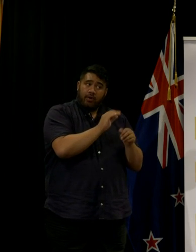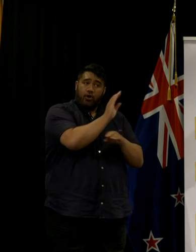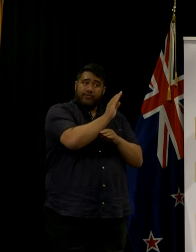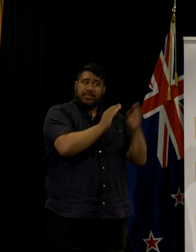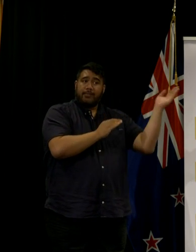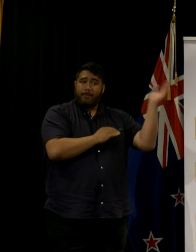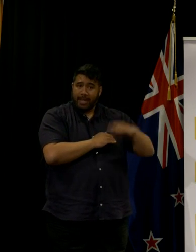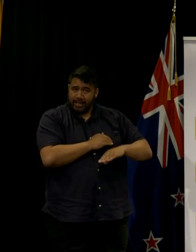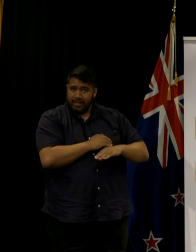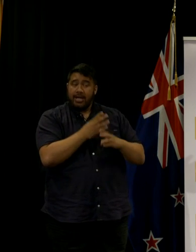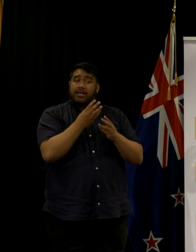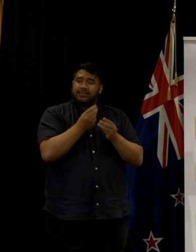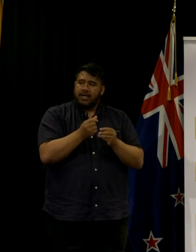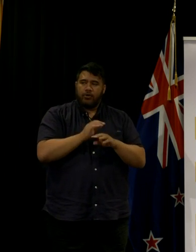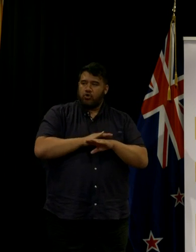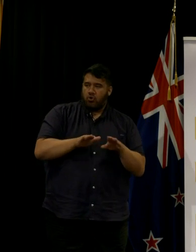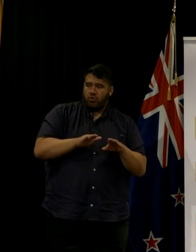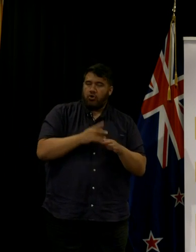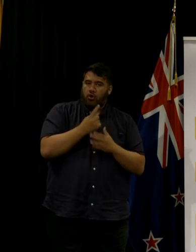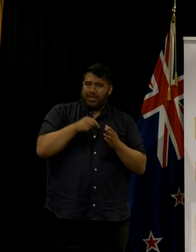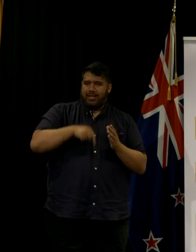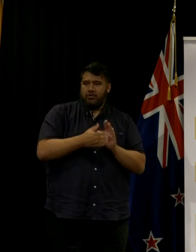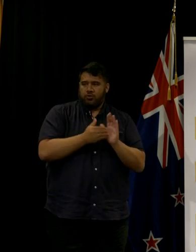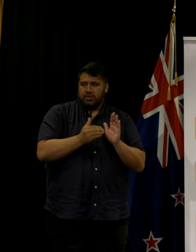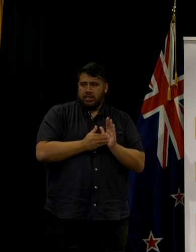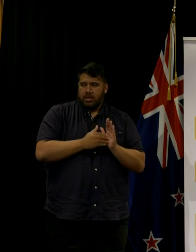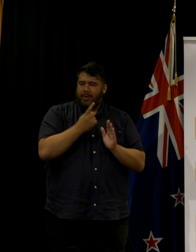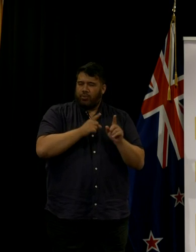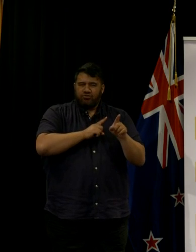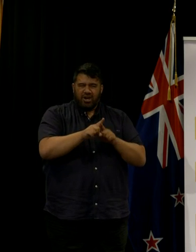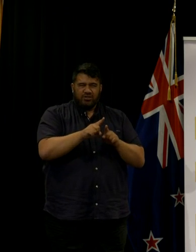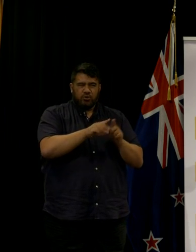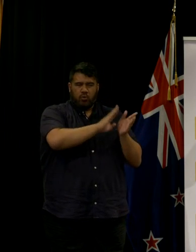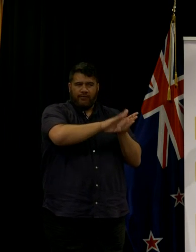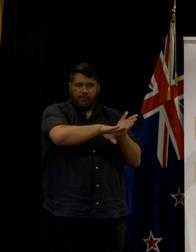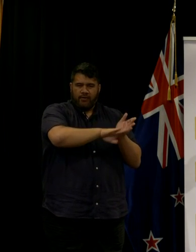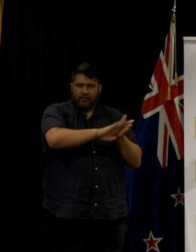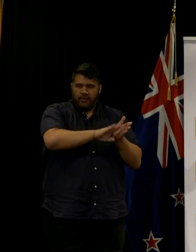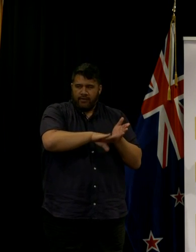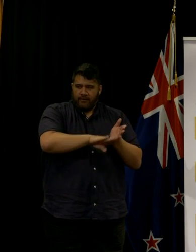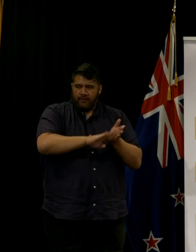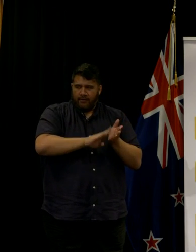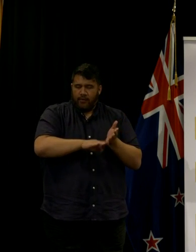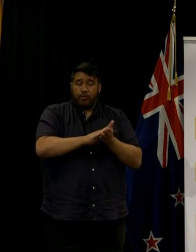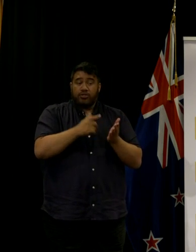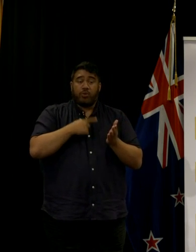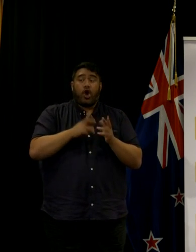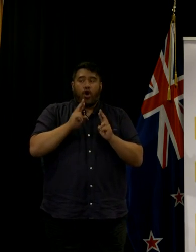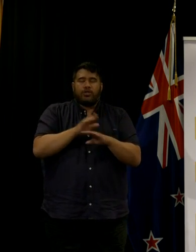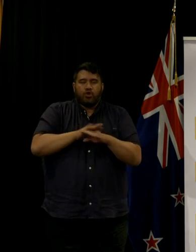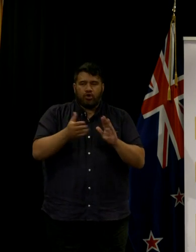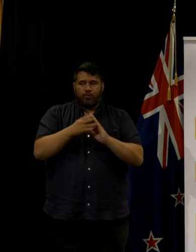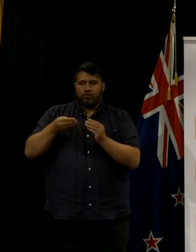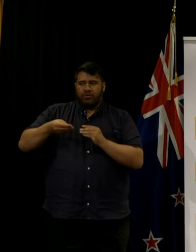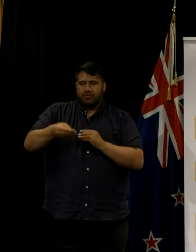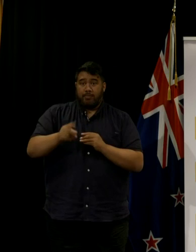back from overseas, and some were people who hadn't. But that was ruling out, until recently, the likelihood of community transmission. So there's a